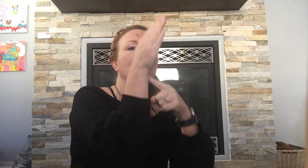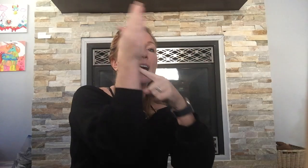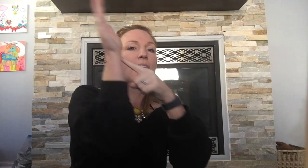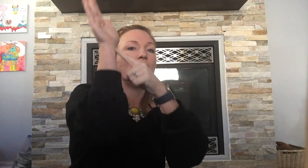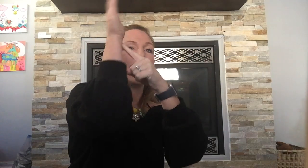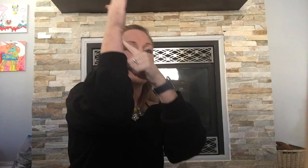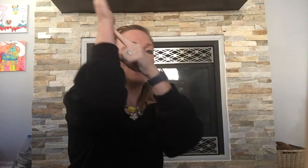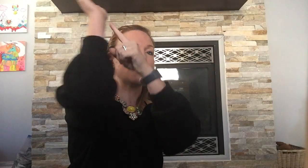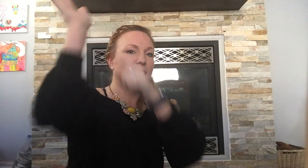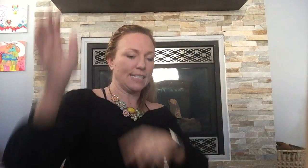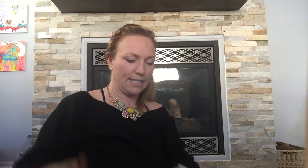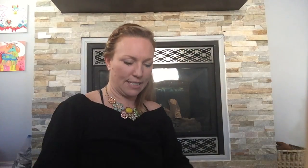kite.